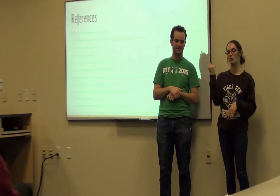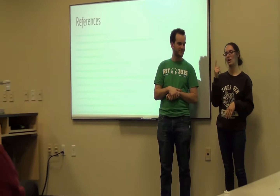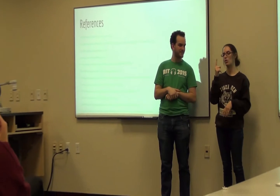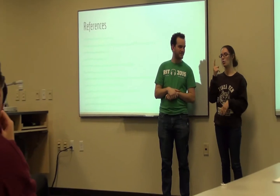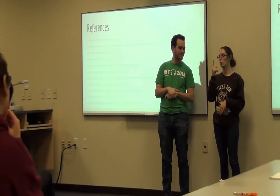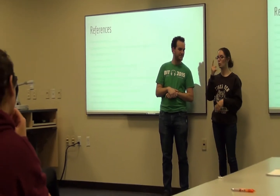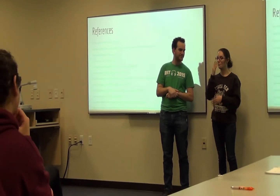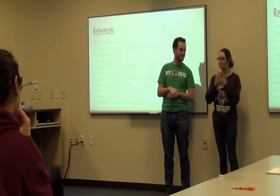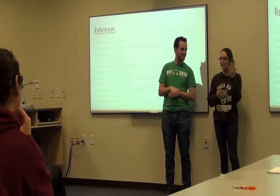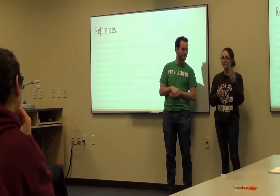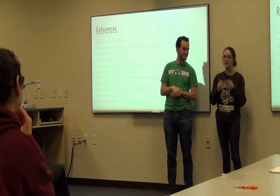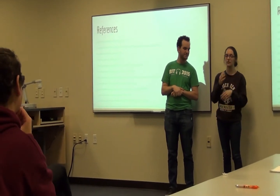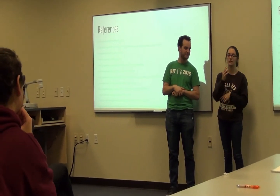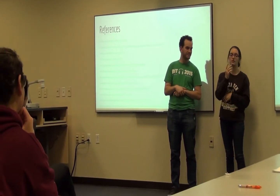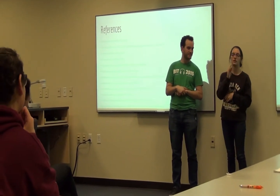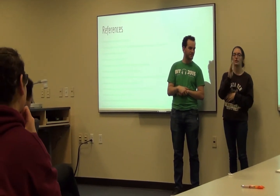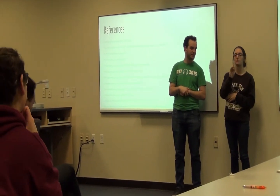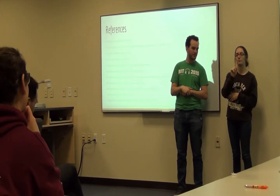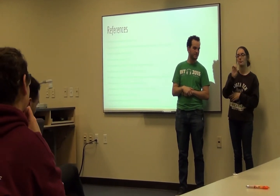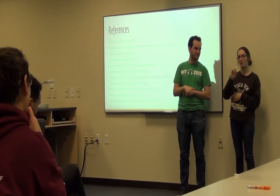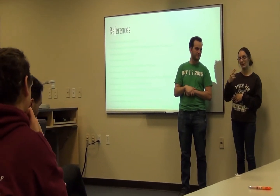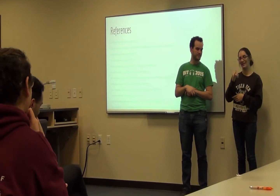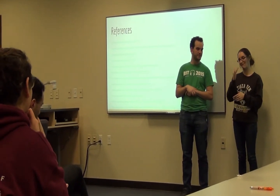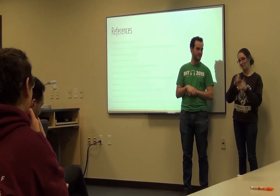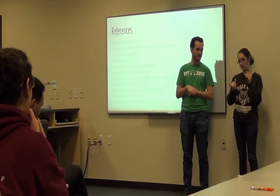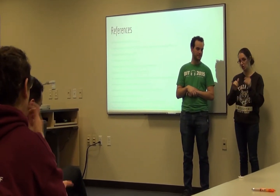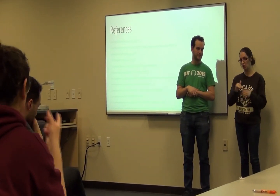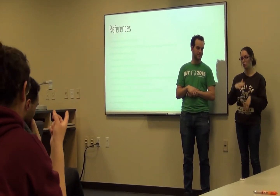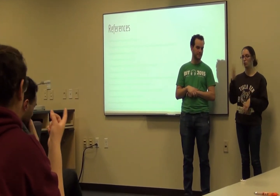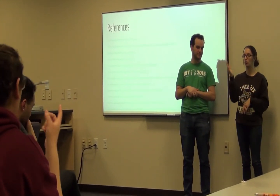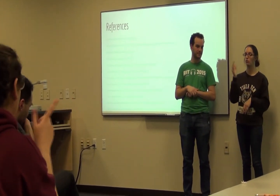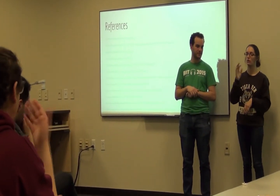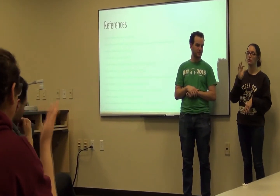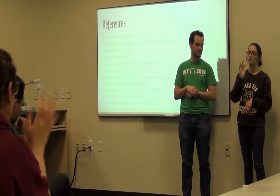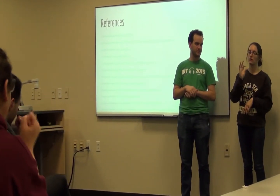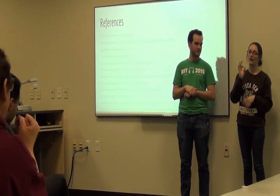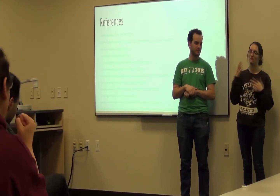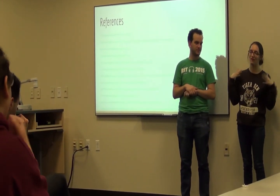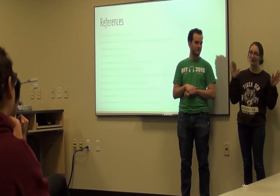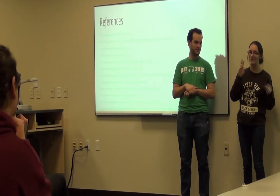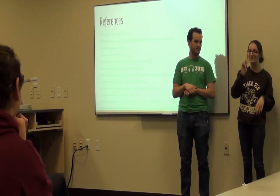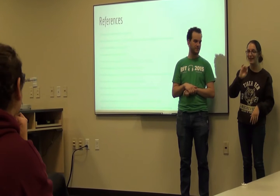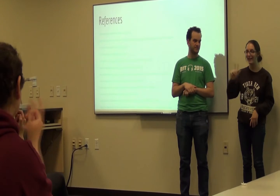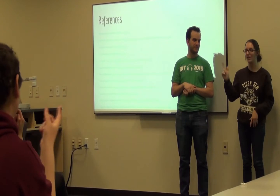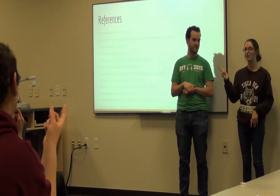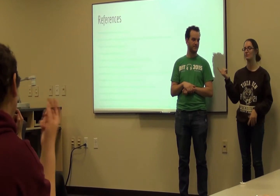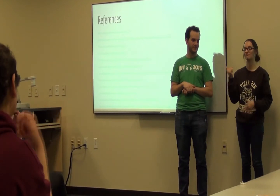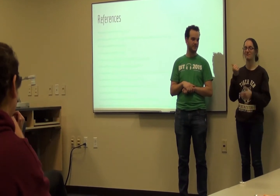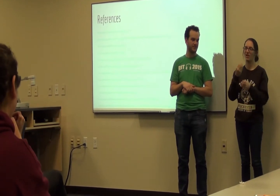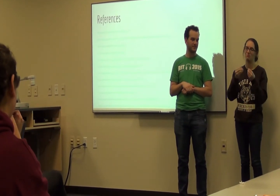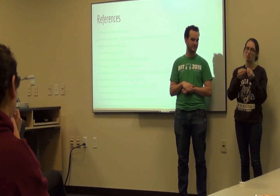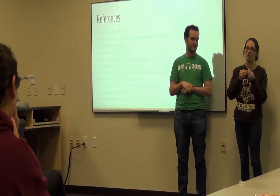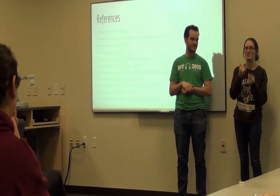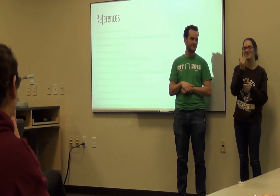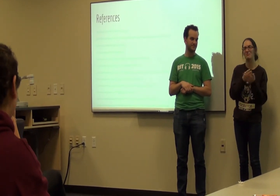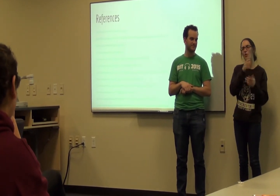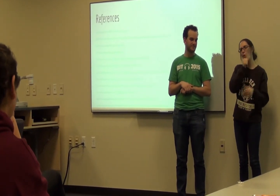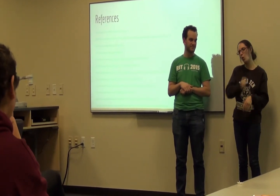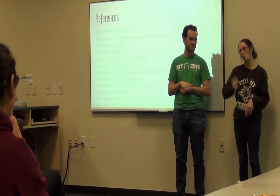about, I've read them all. There's One Piece, that finished too, there's Bleach. There's a whole